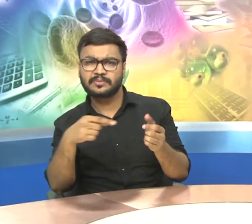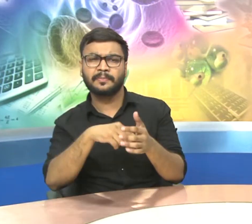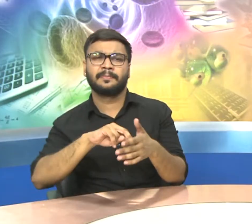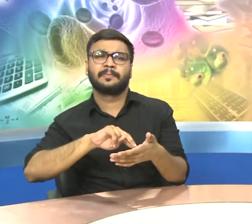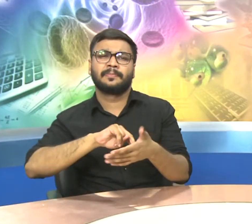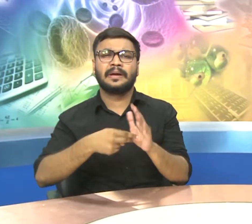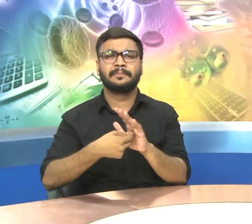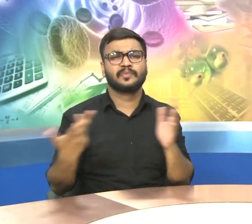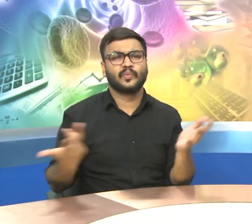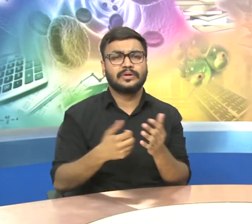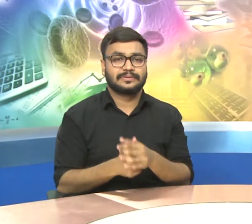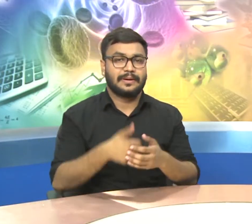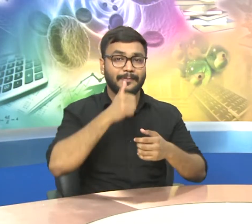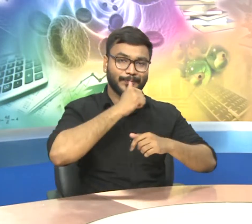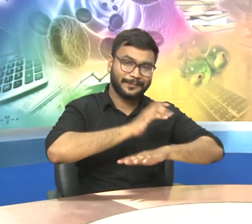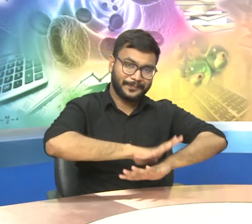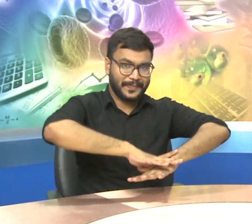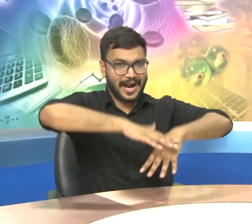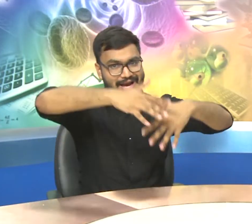vegetation with floating leaves.